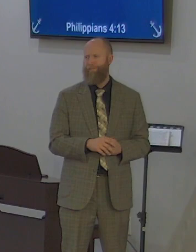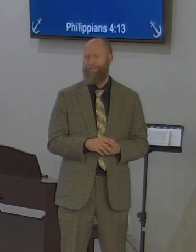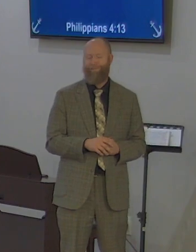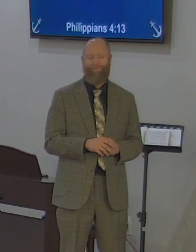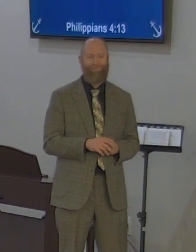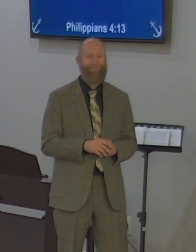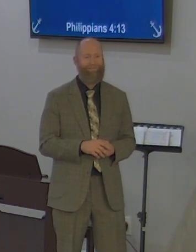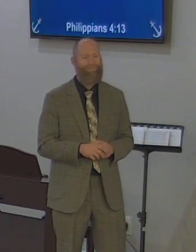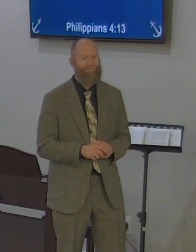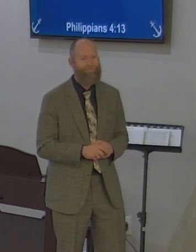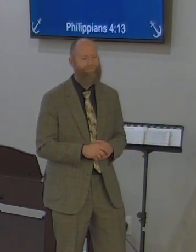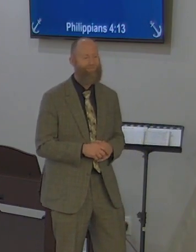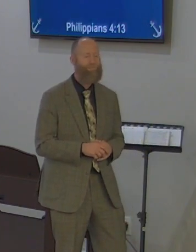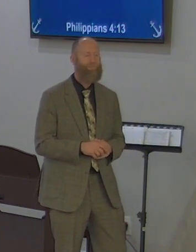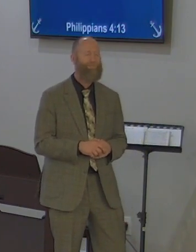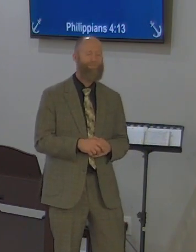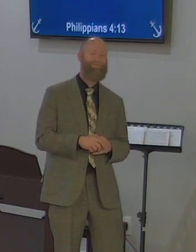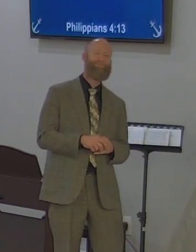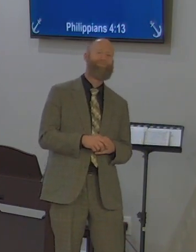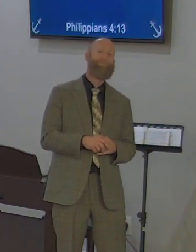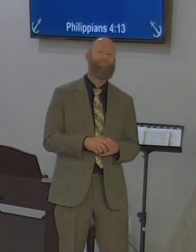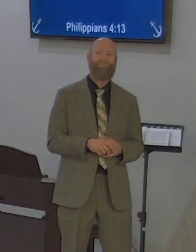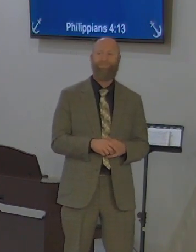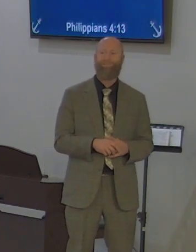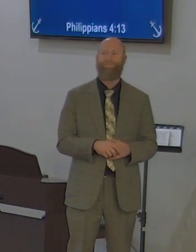He's a former Marine.